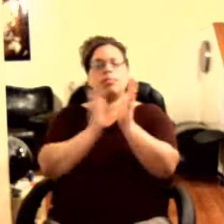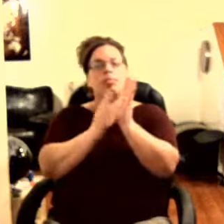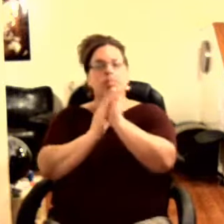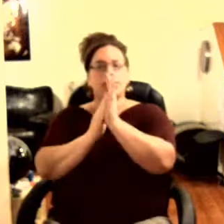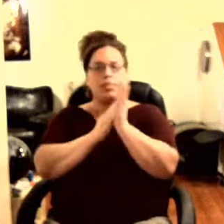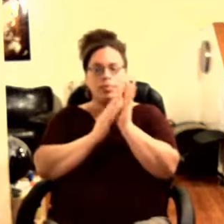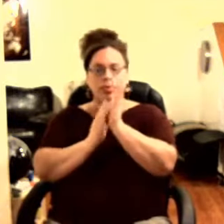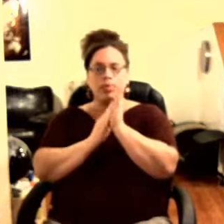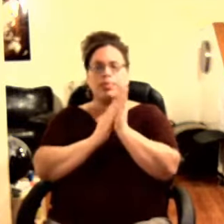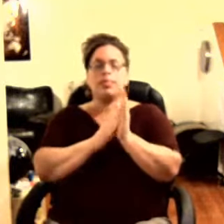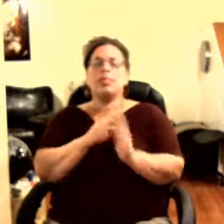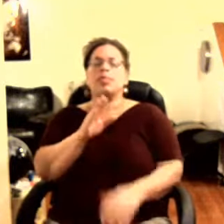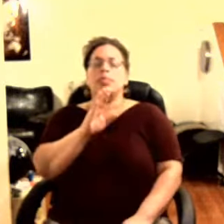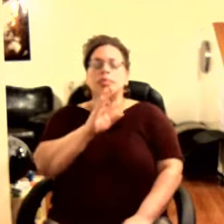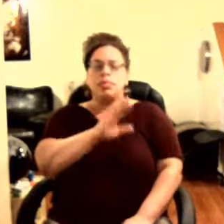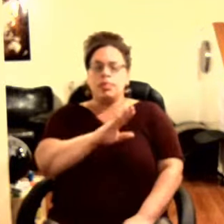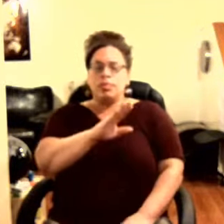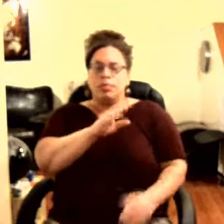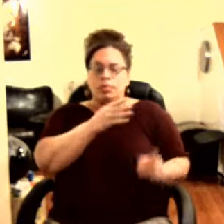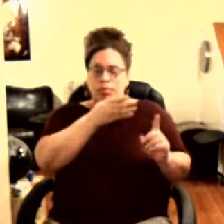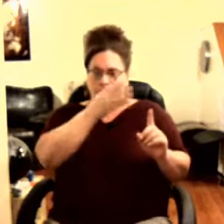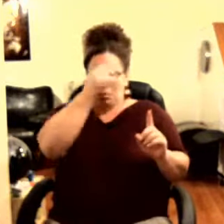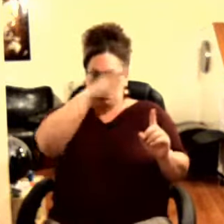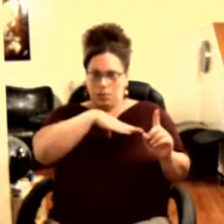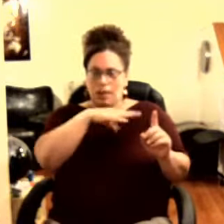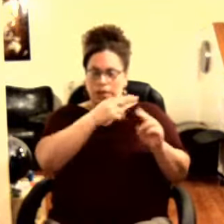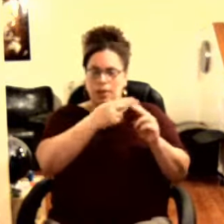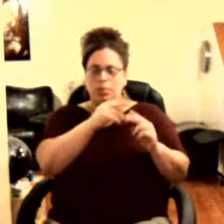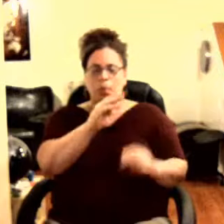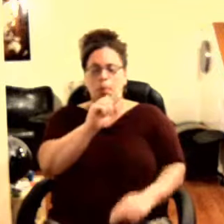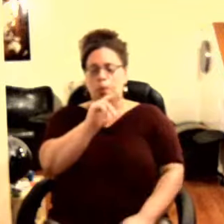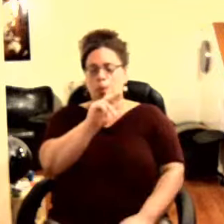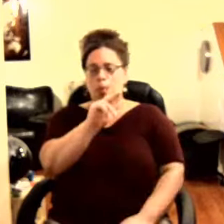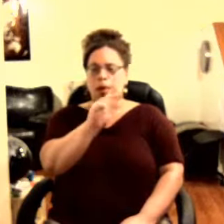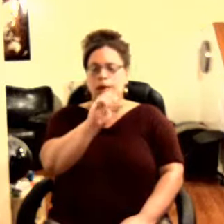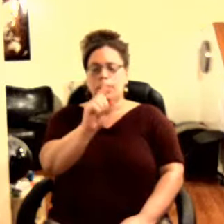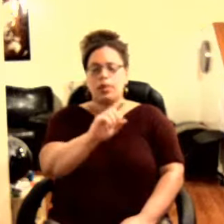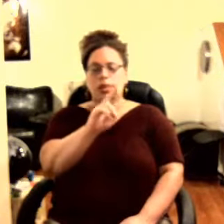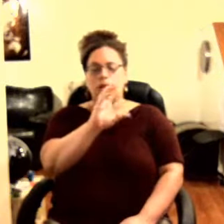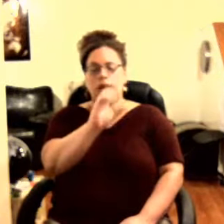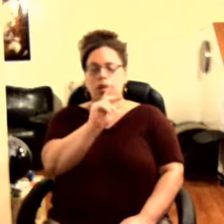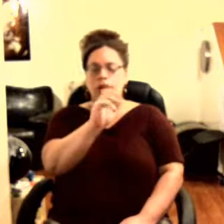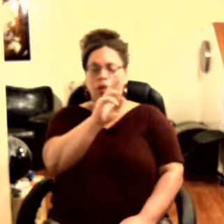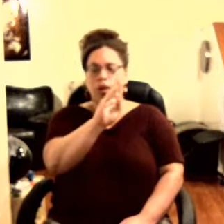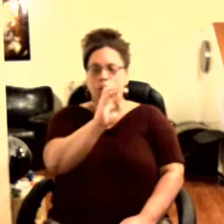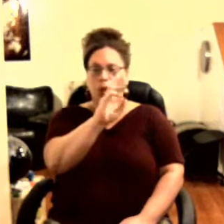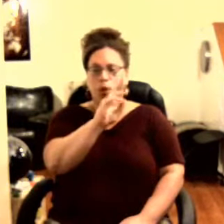Mark Zuckerberg, a journalist, was asking him a question about the news feed. And the journalist was asking him, why is this so